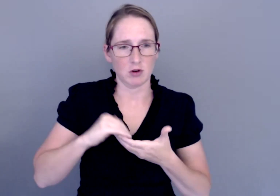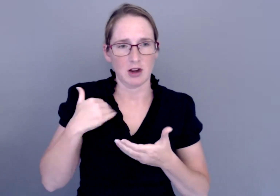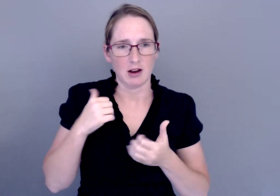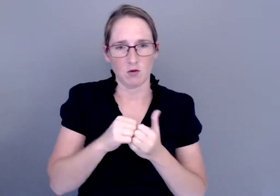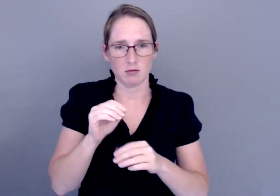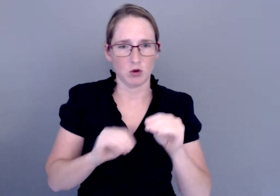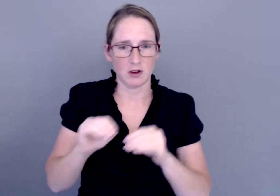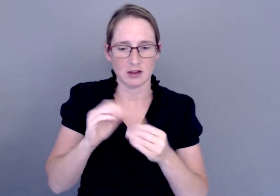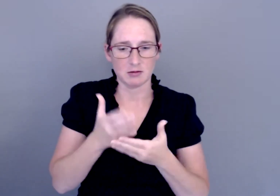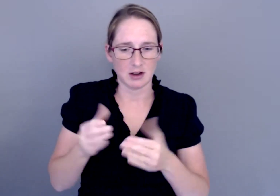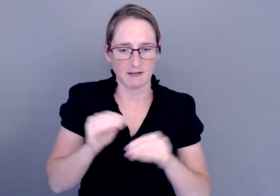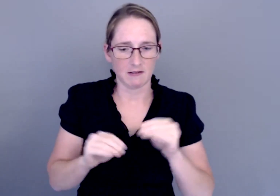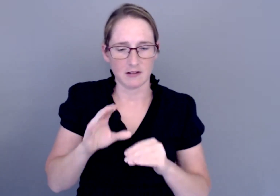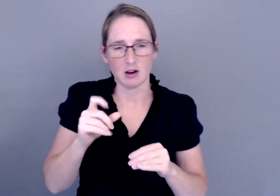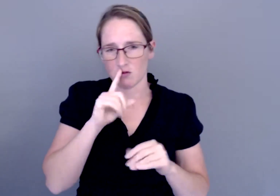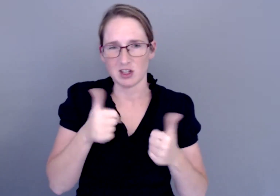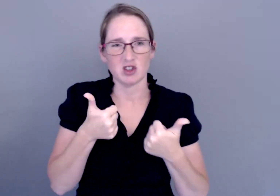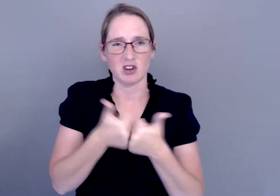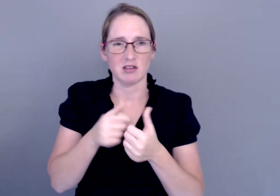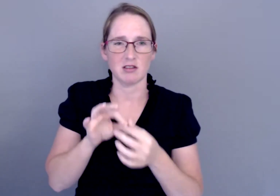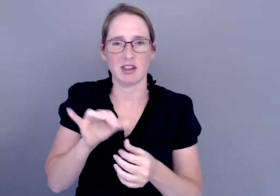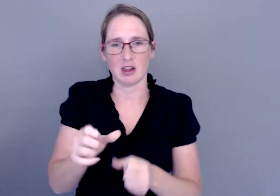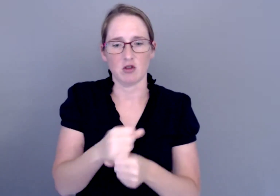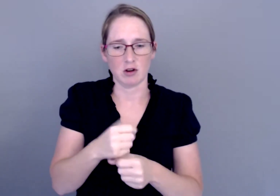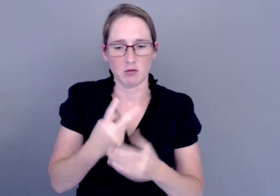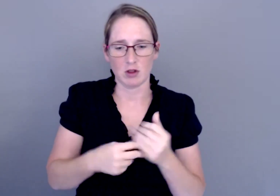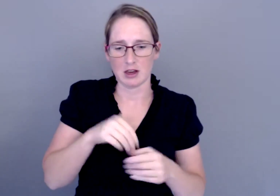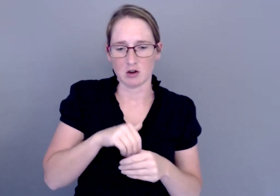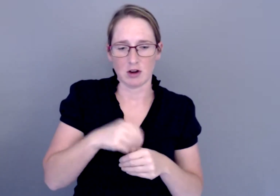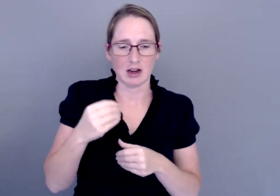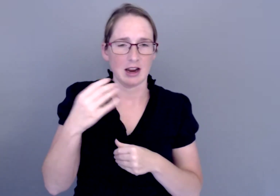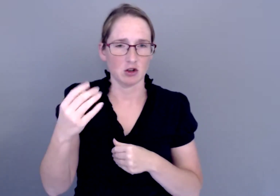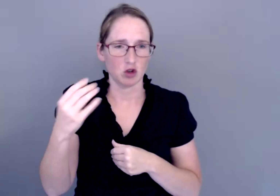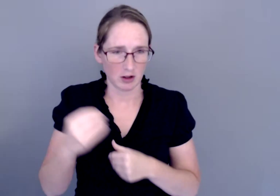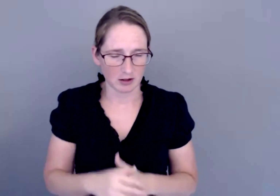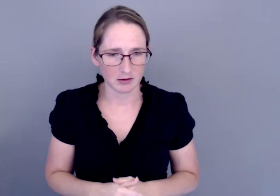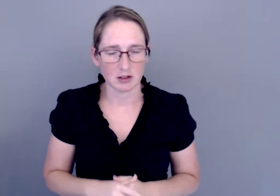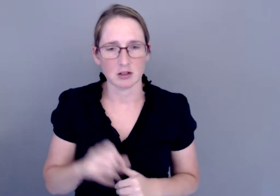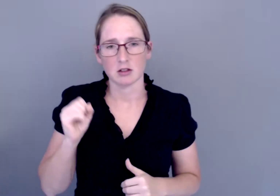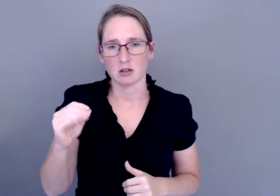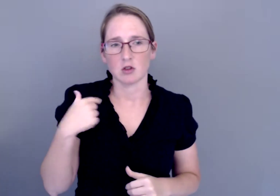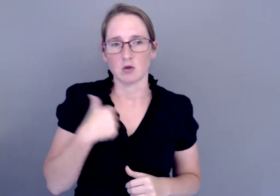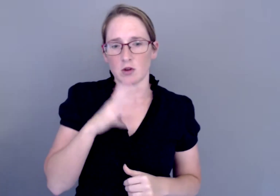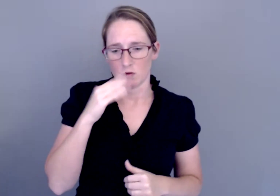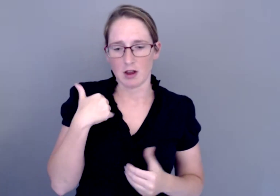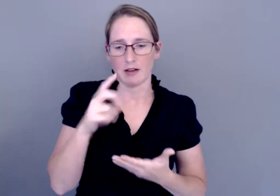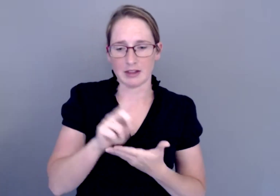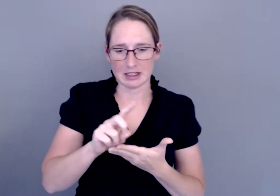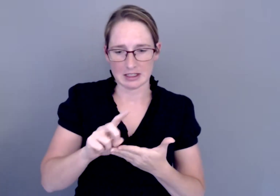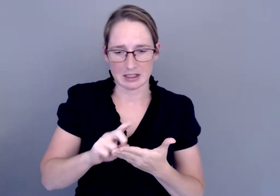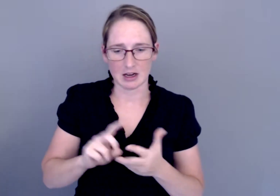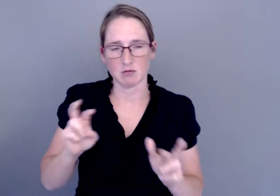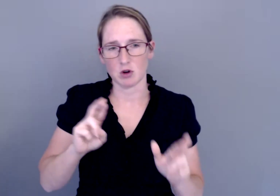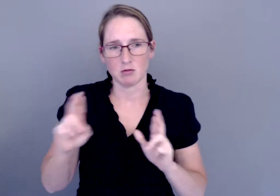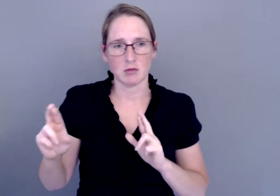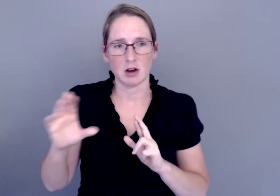staff around and just the challenges that created both internally and externally. So we will have the design prepared